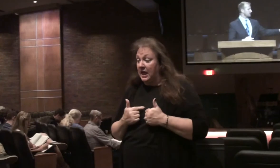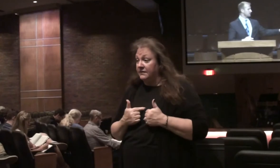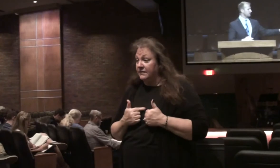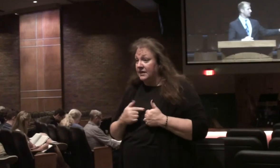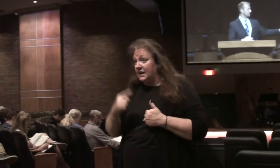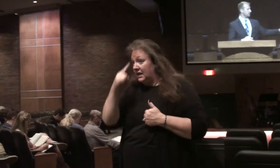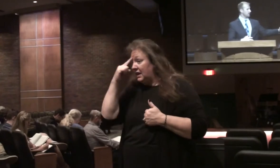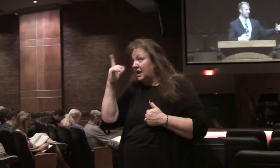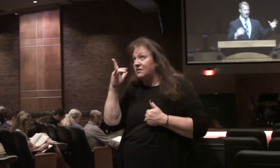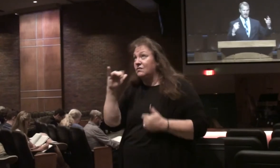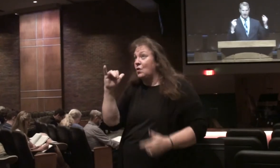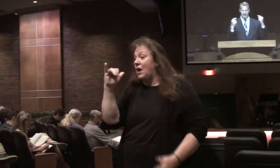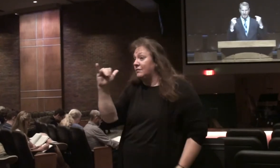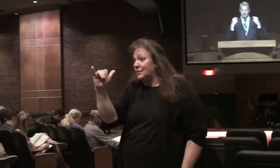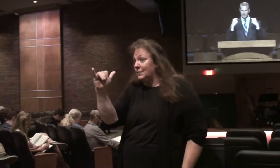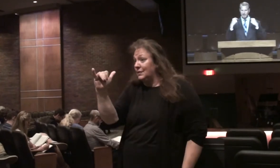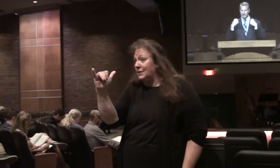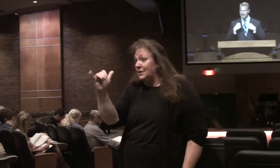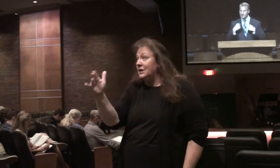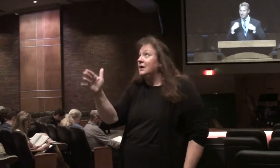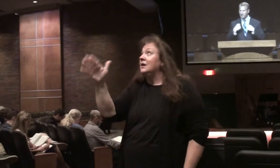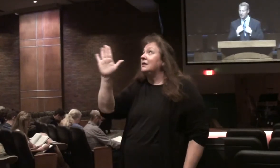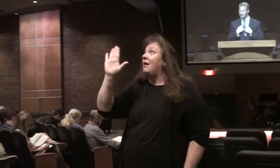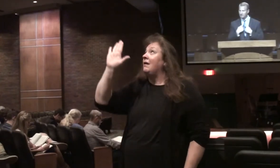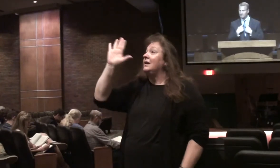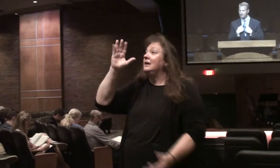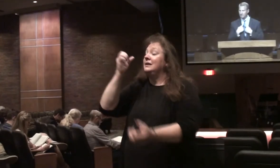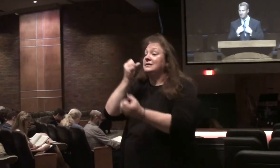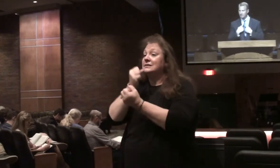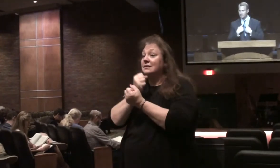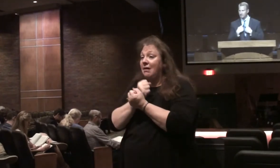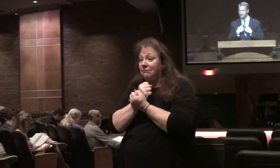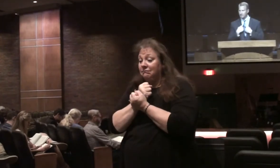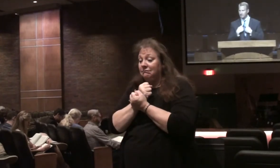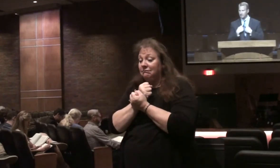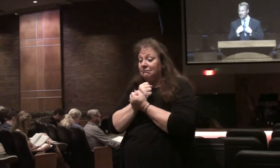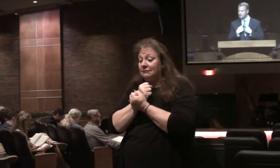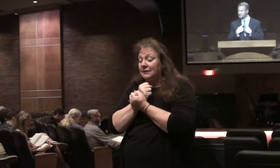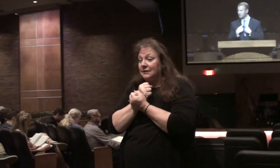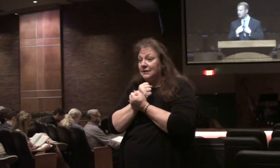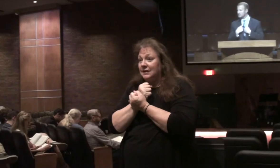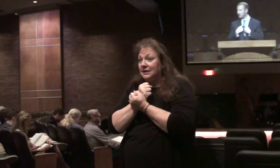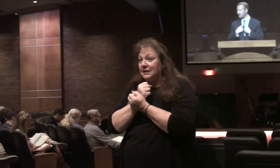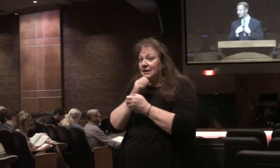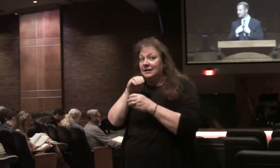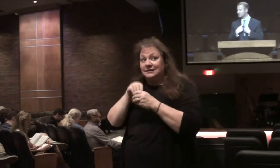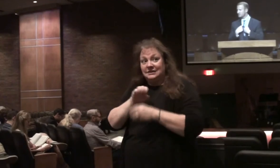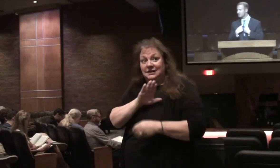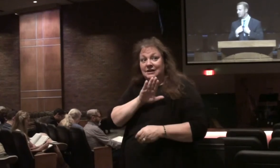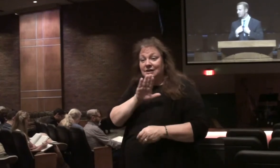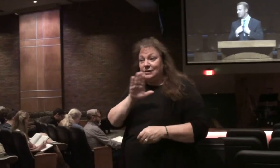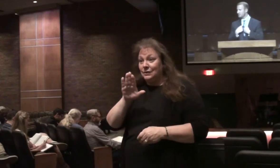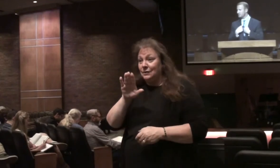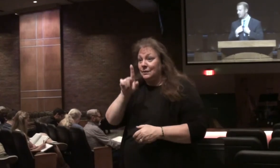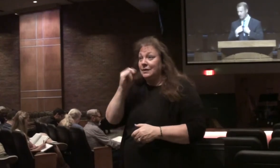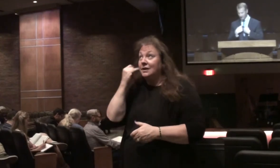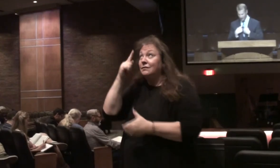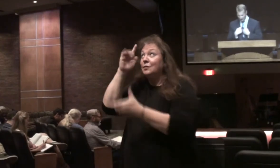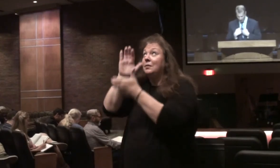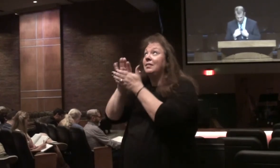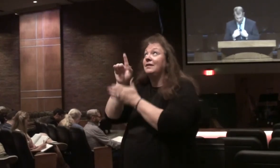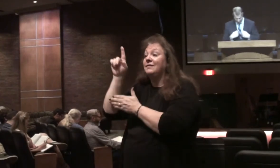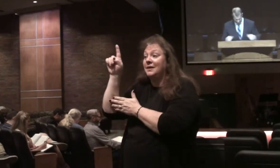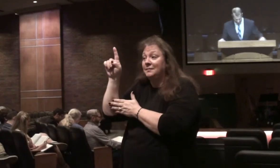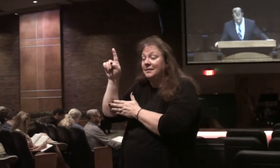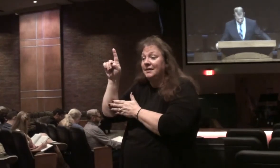eternity. And God has put His love in His children's lives. And